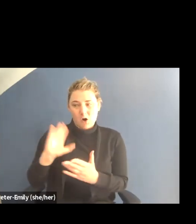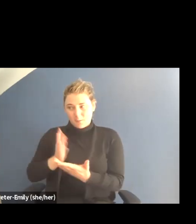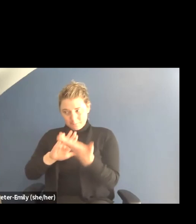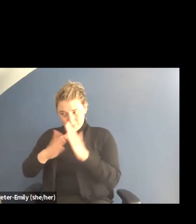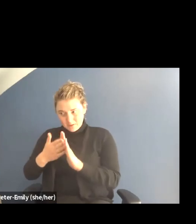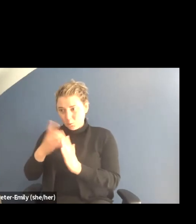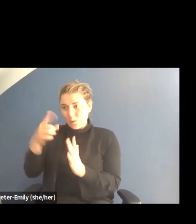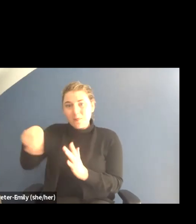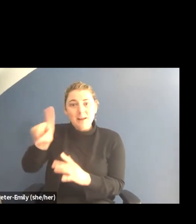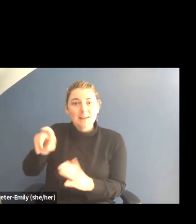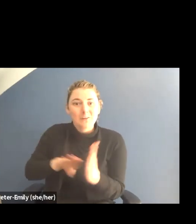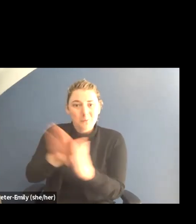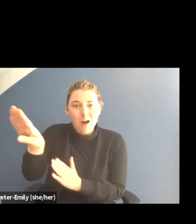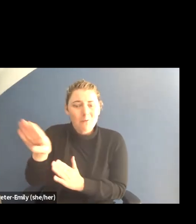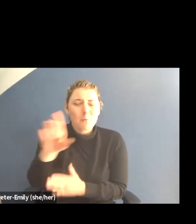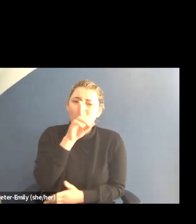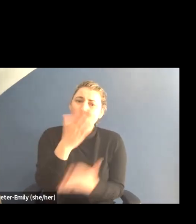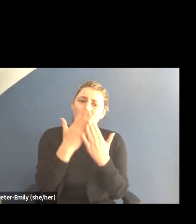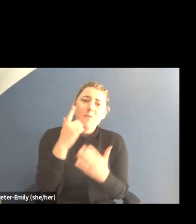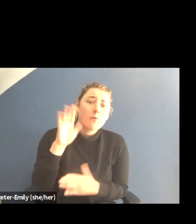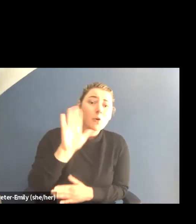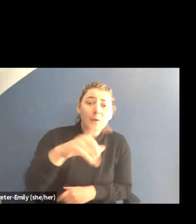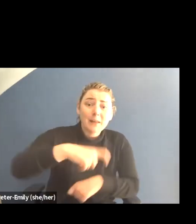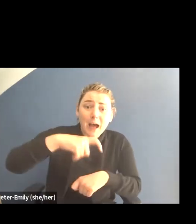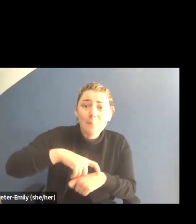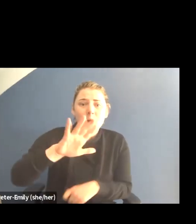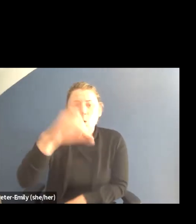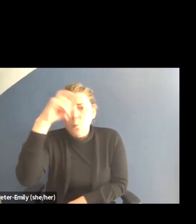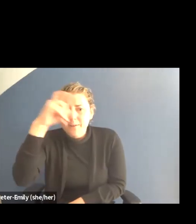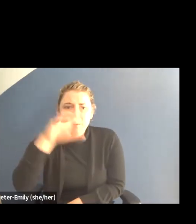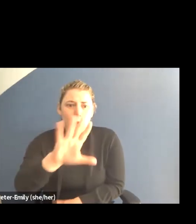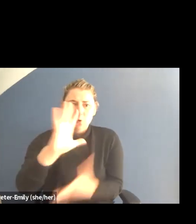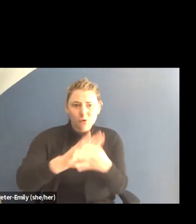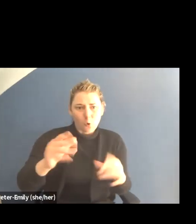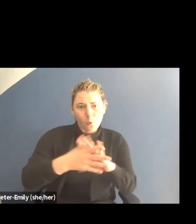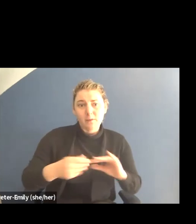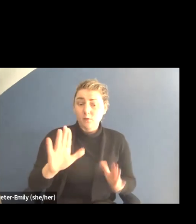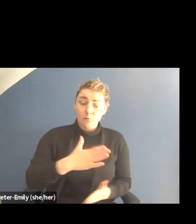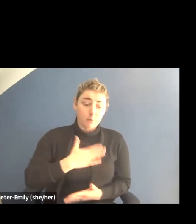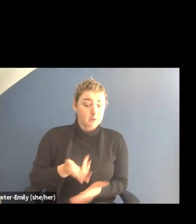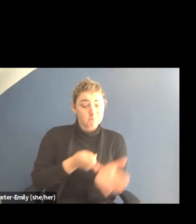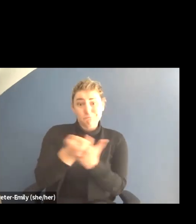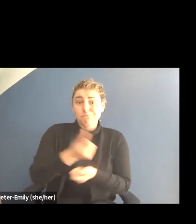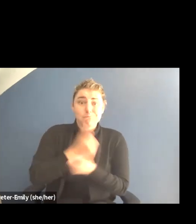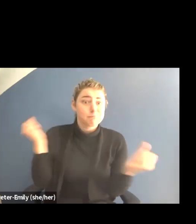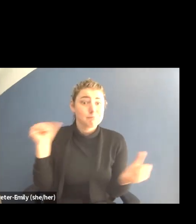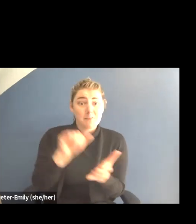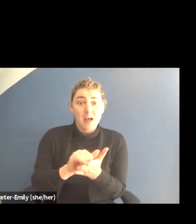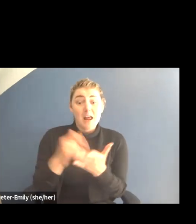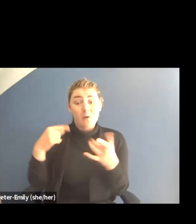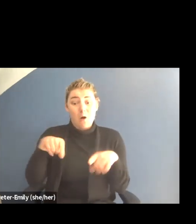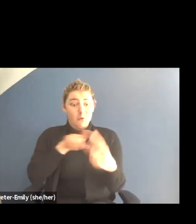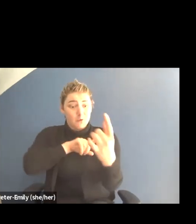so grateful for your time, your wisdom, your stories, your candor, and for being with us today as we kick off